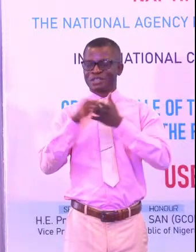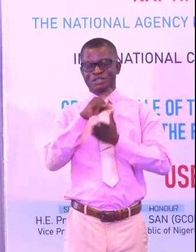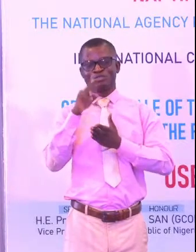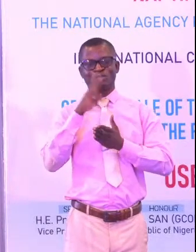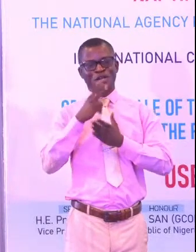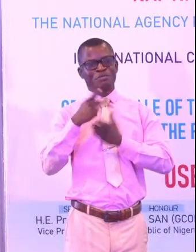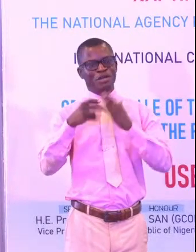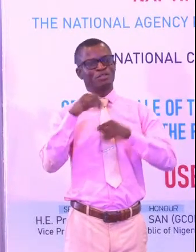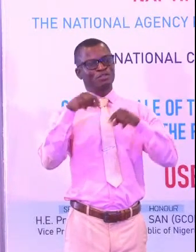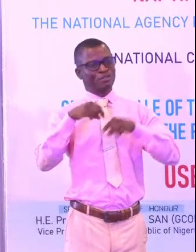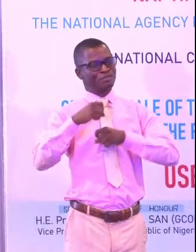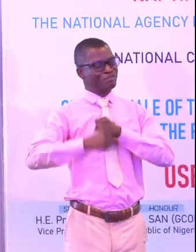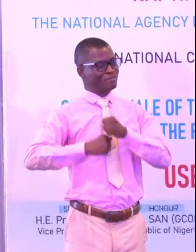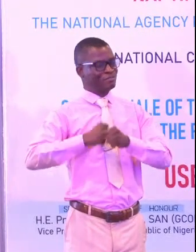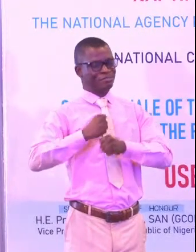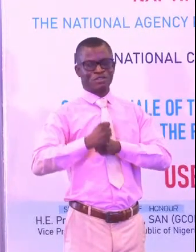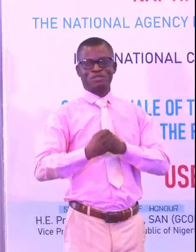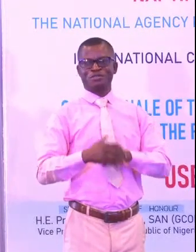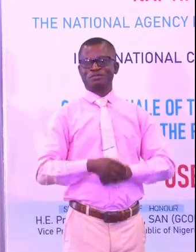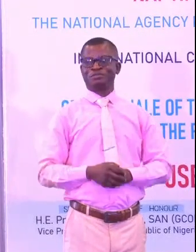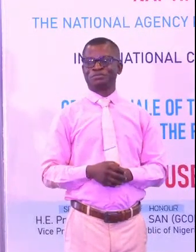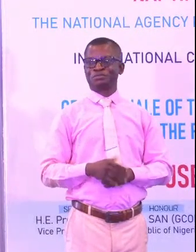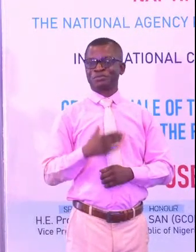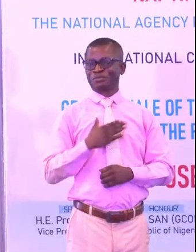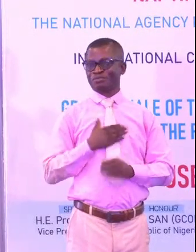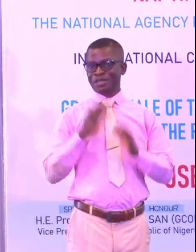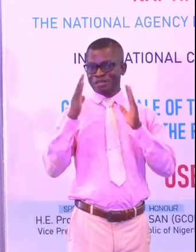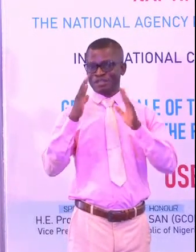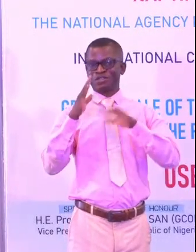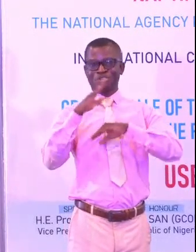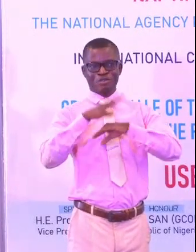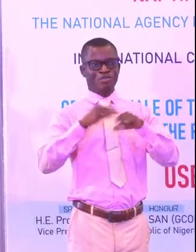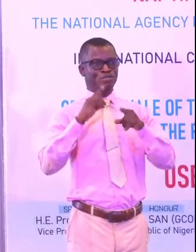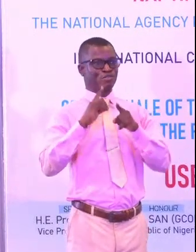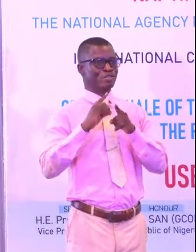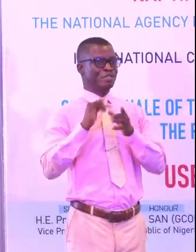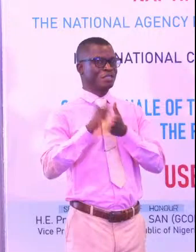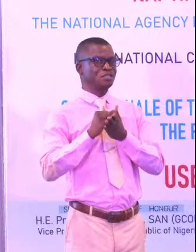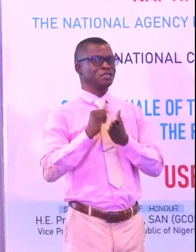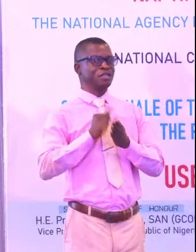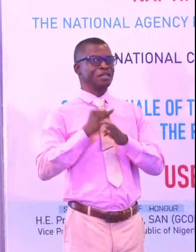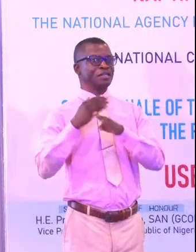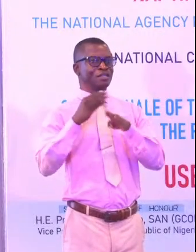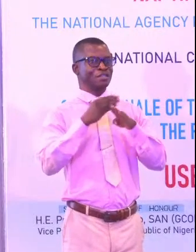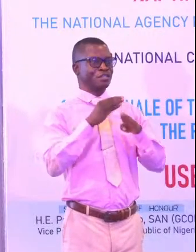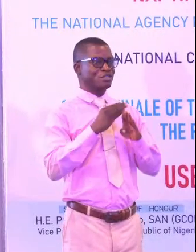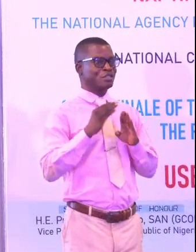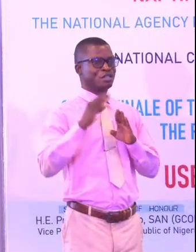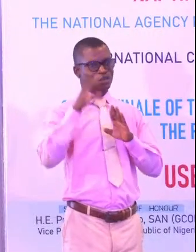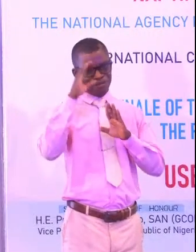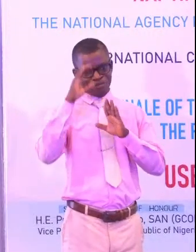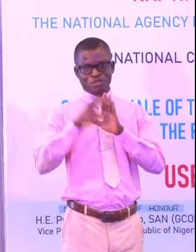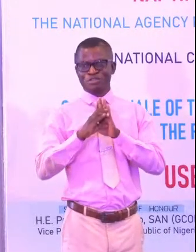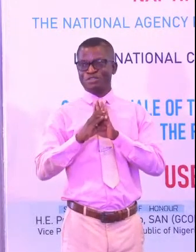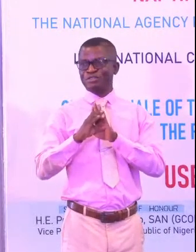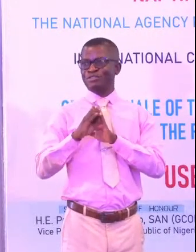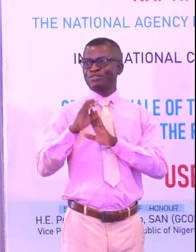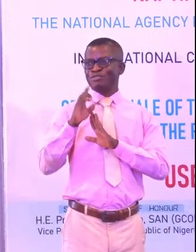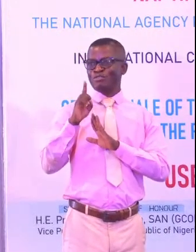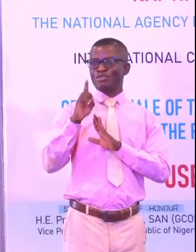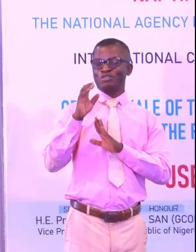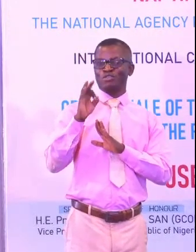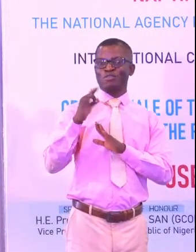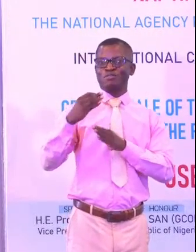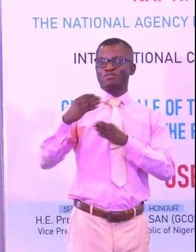struggle. My attention was just called to the fact that I shared a picture by one of the banners outside.